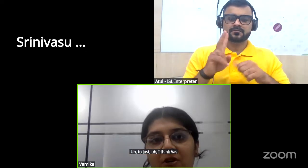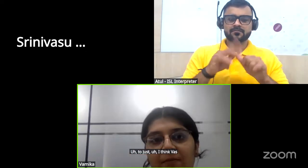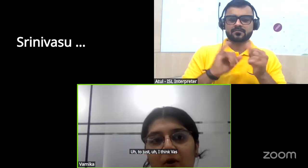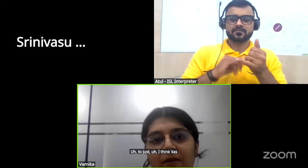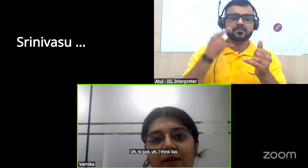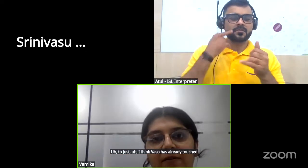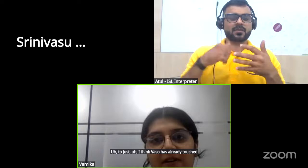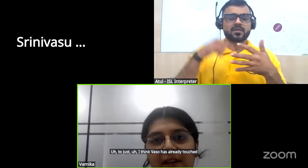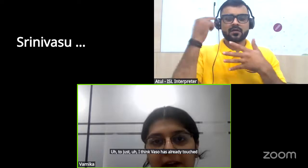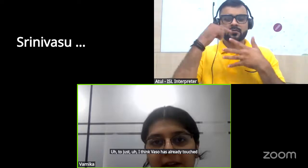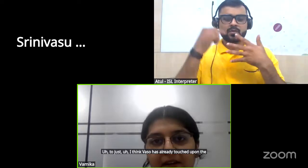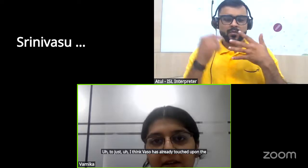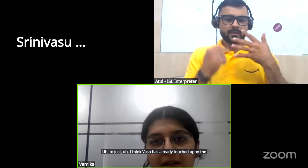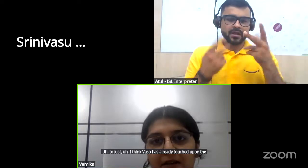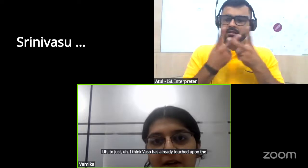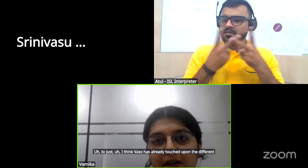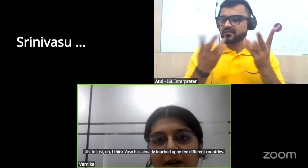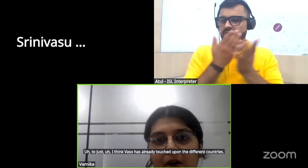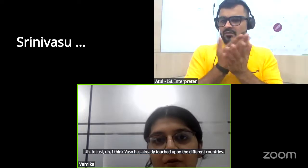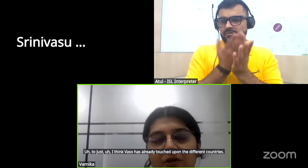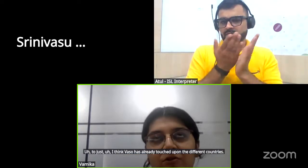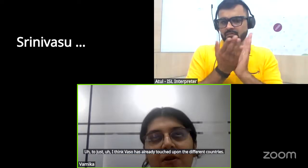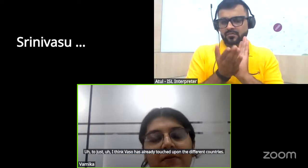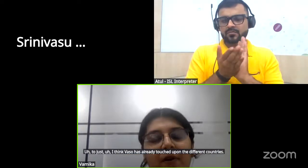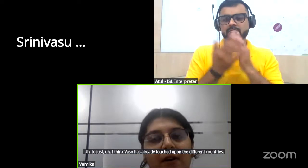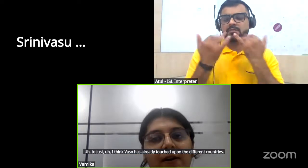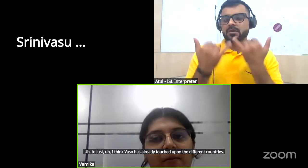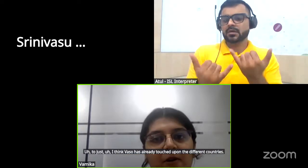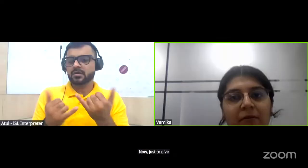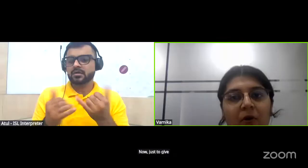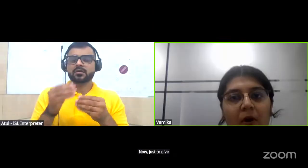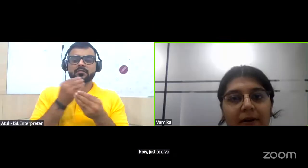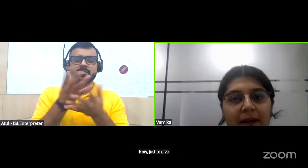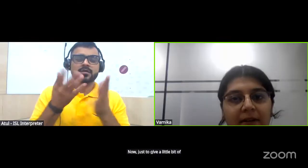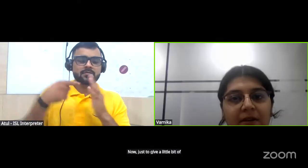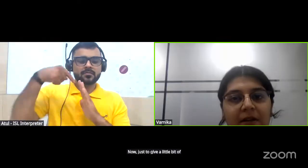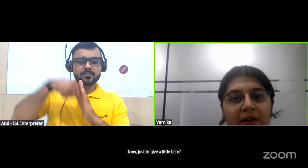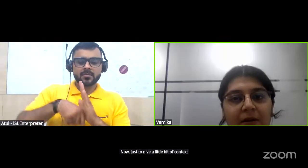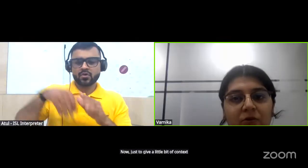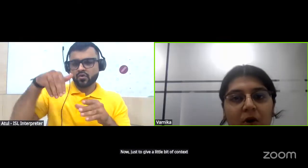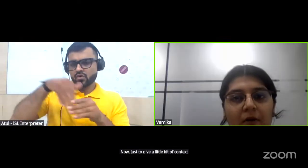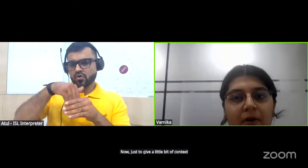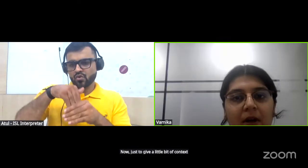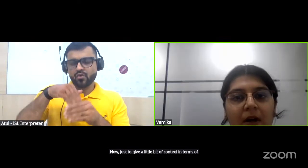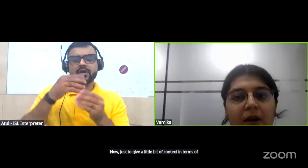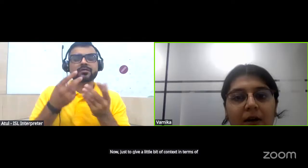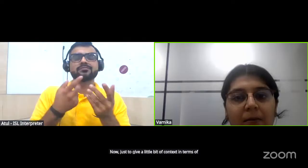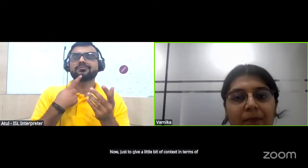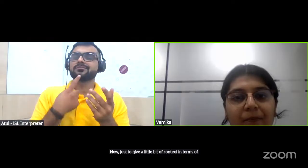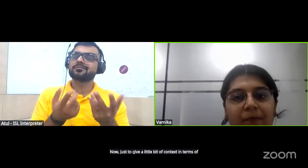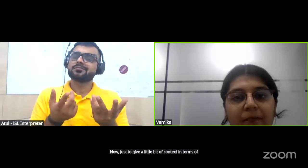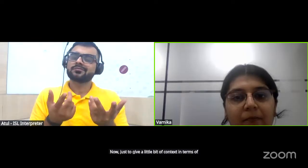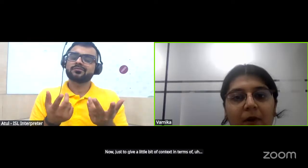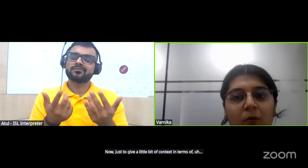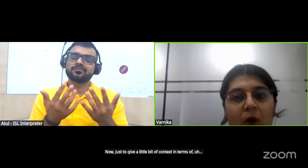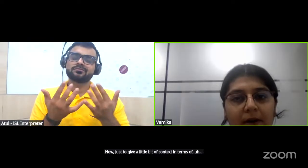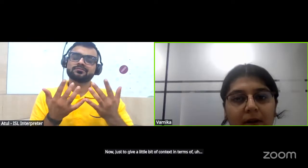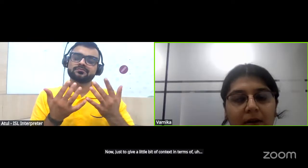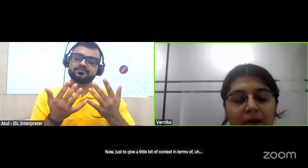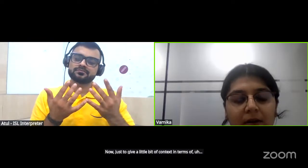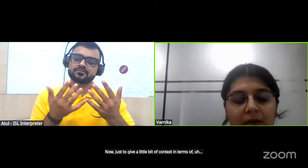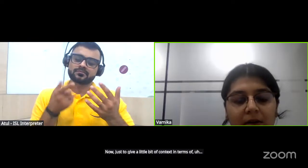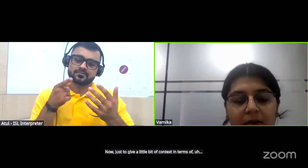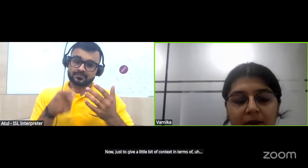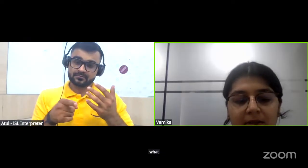already touched upon the different categories. Now, just to give a little bit of context in terms of